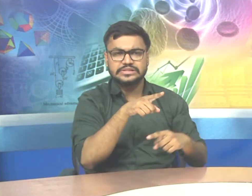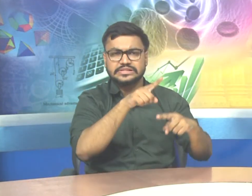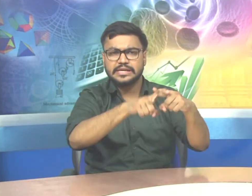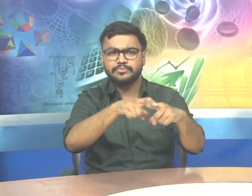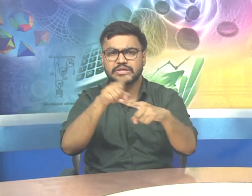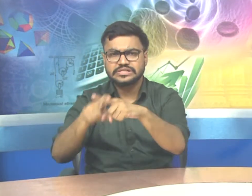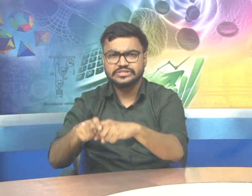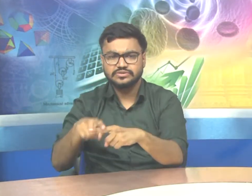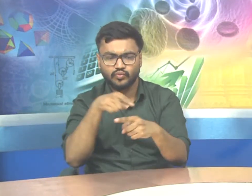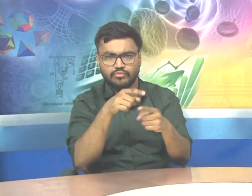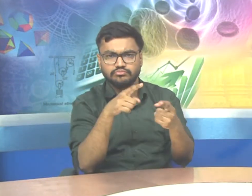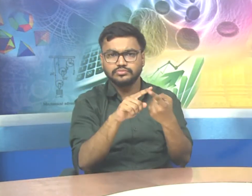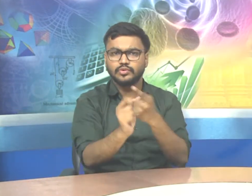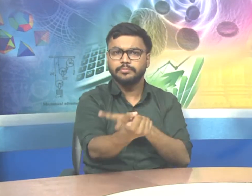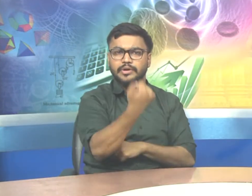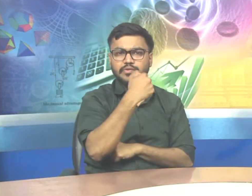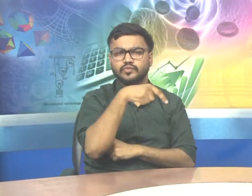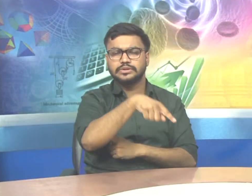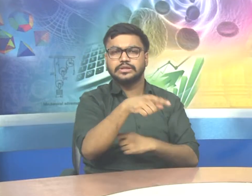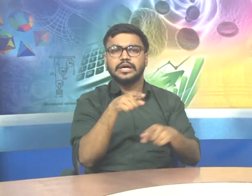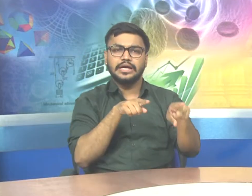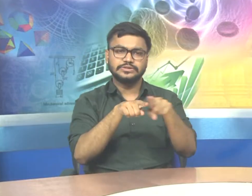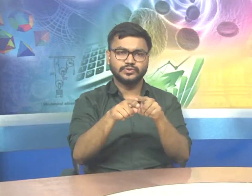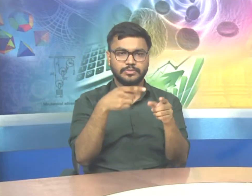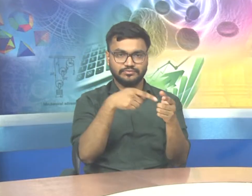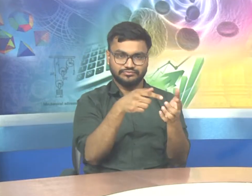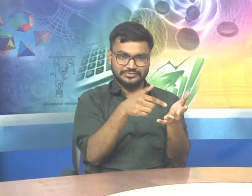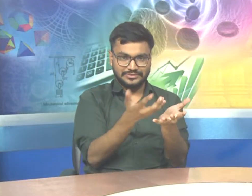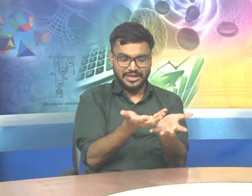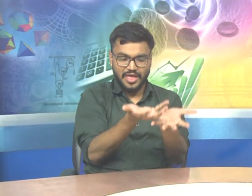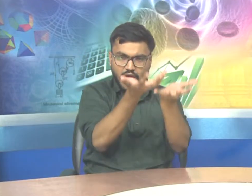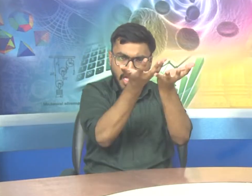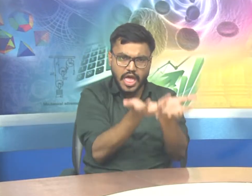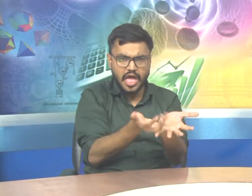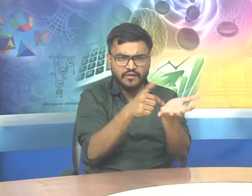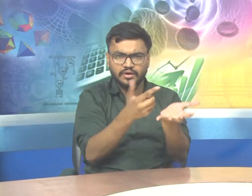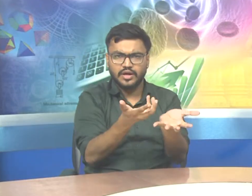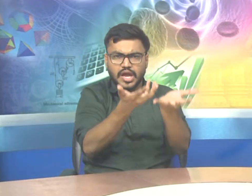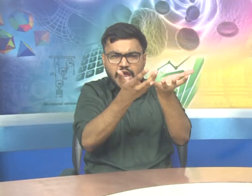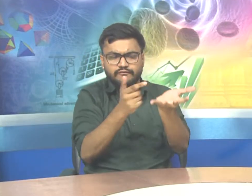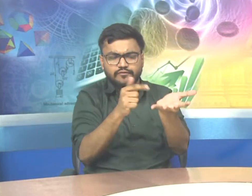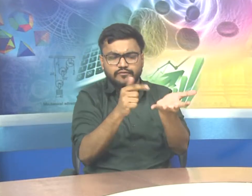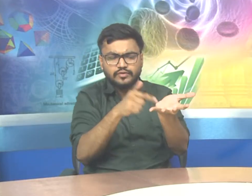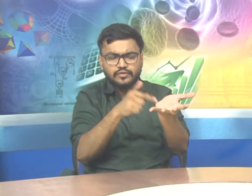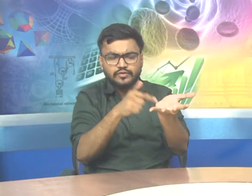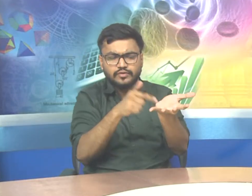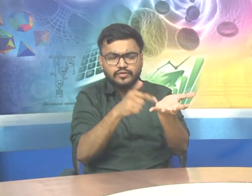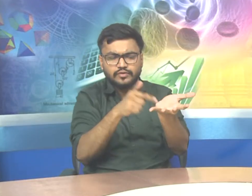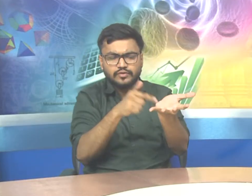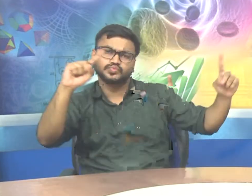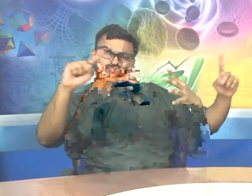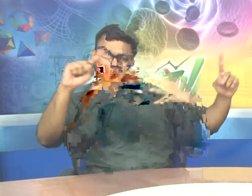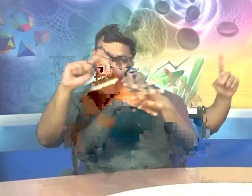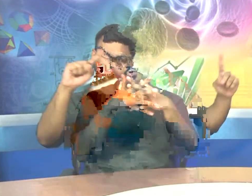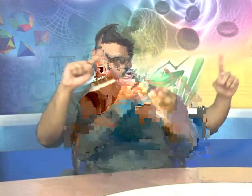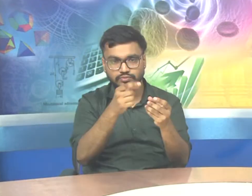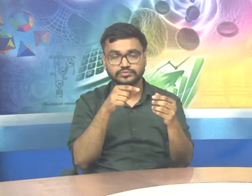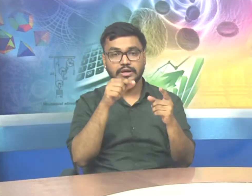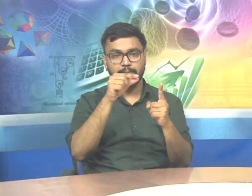Potential energy depends on the weight of the body and the height.